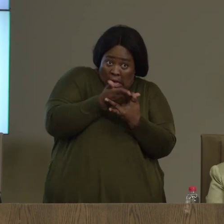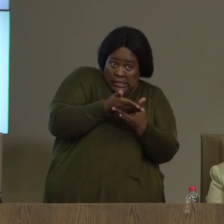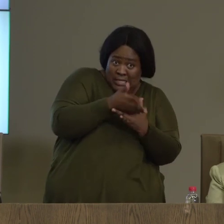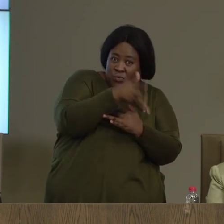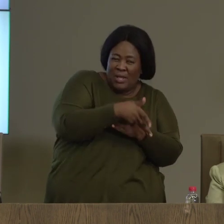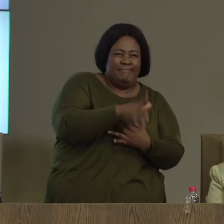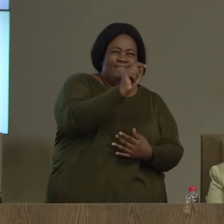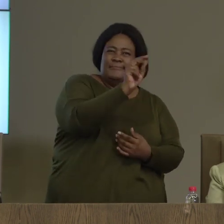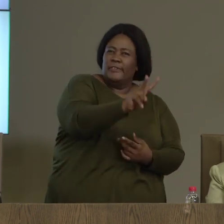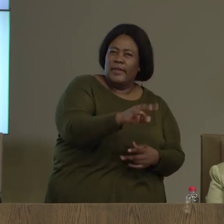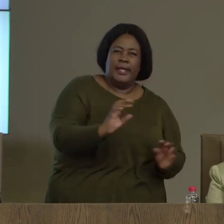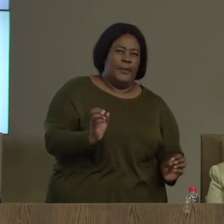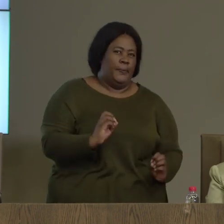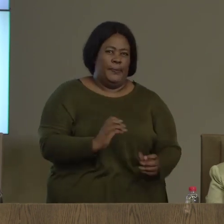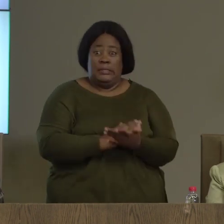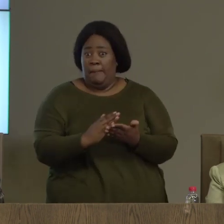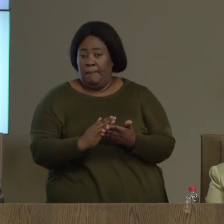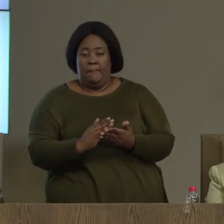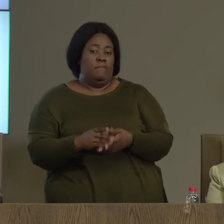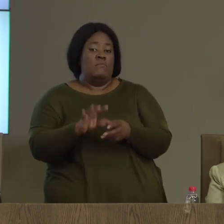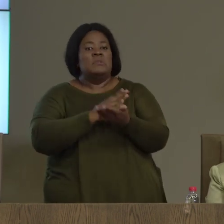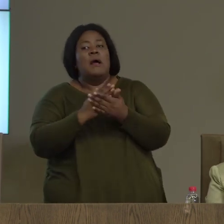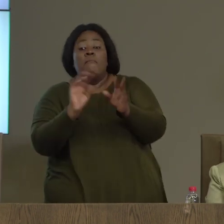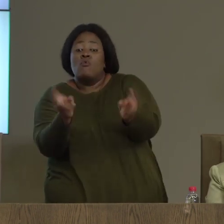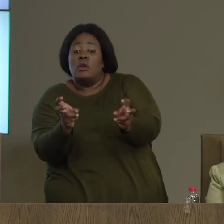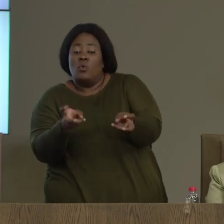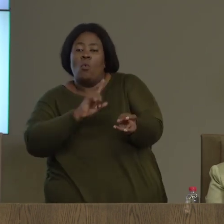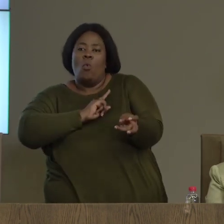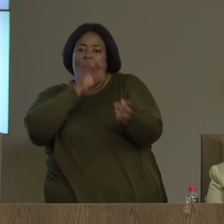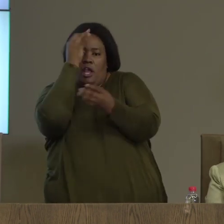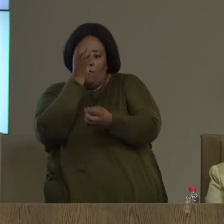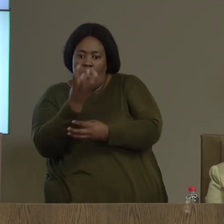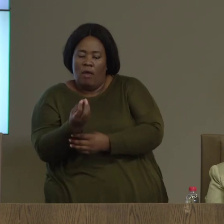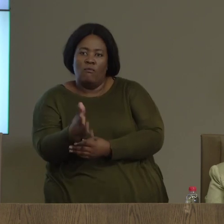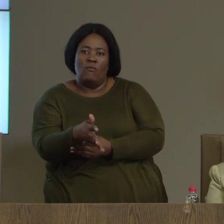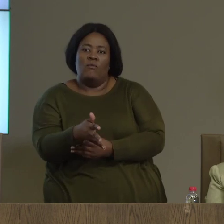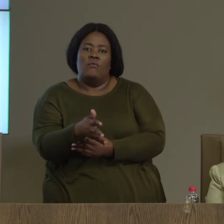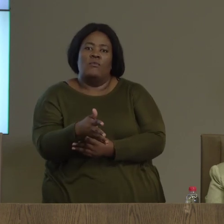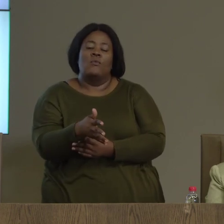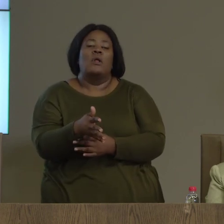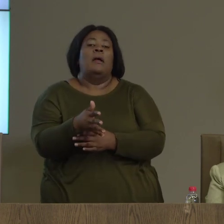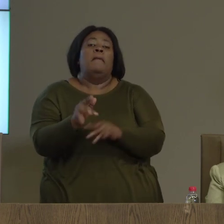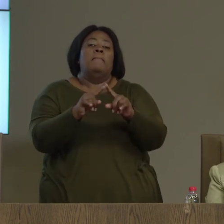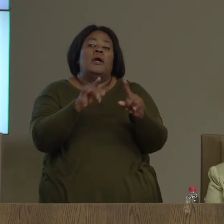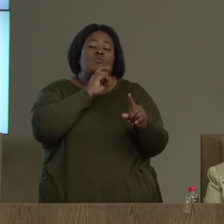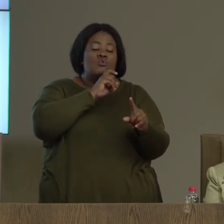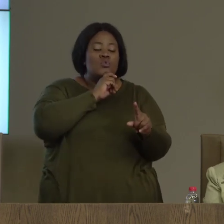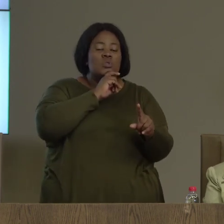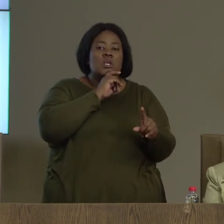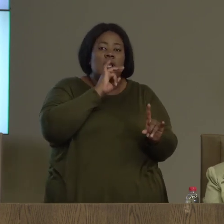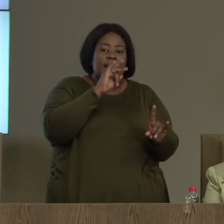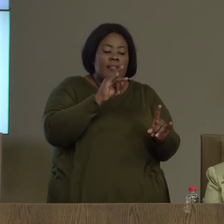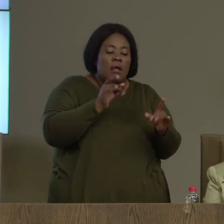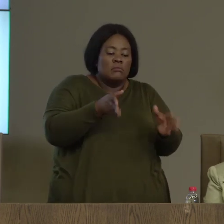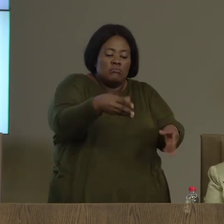either TVs or even radios which will be giving information. So we're using that package to keep learning